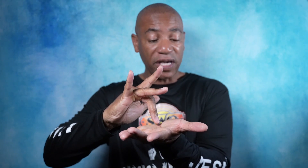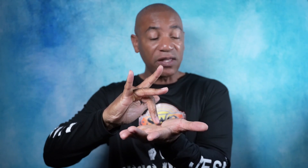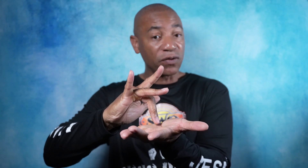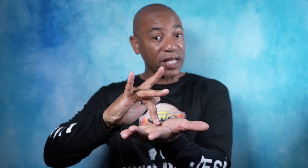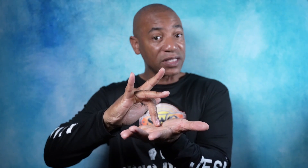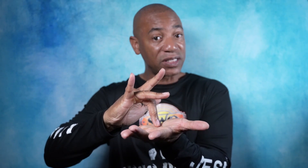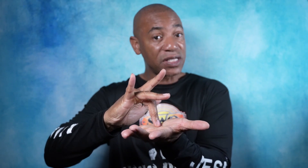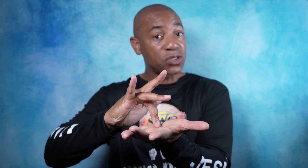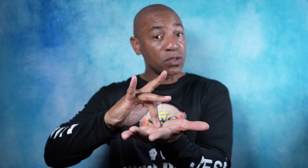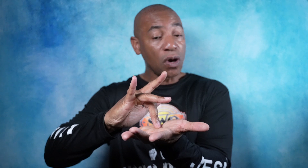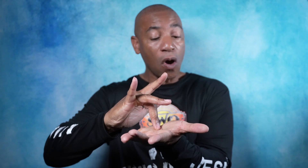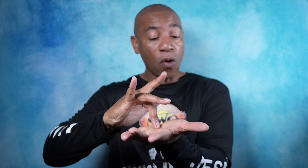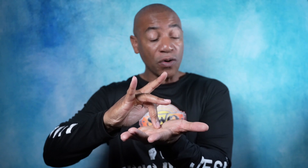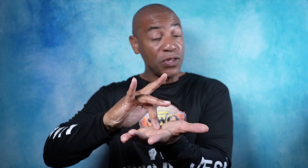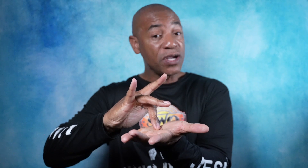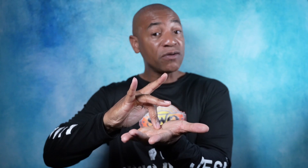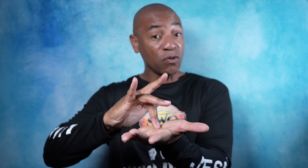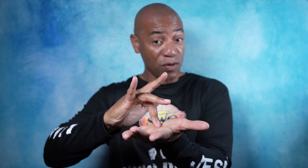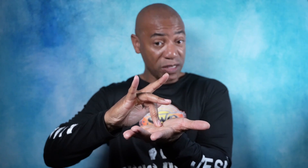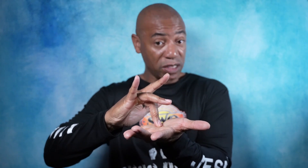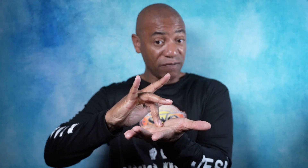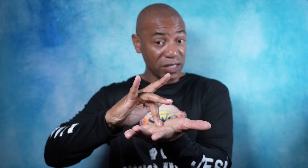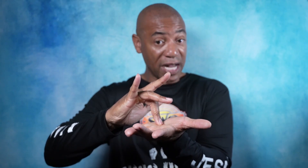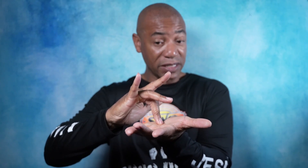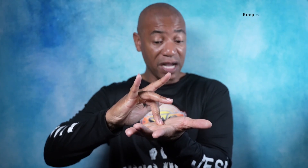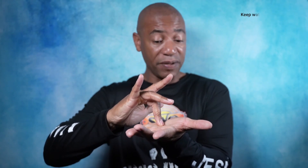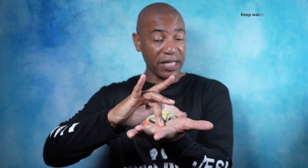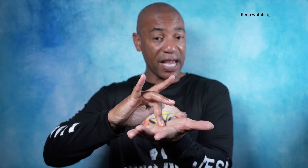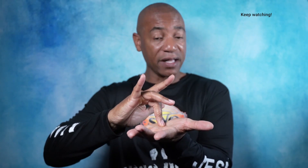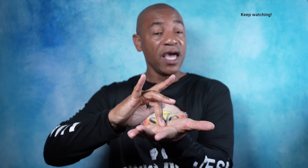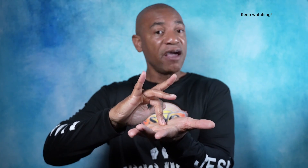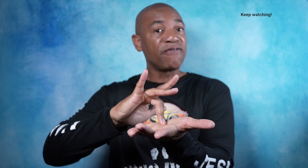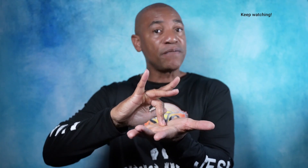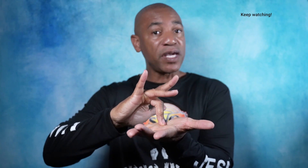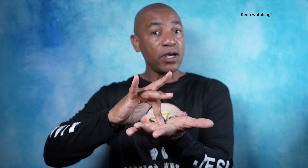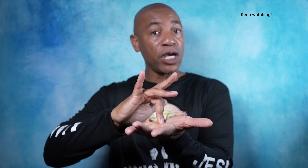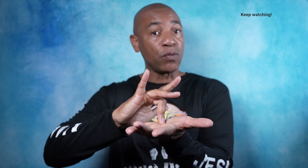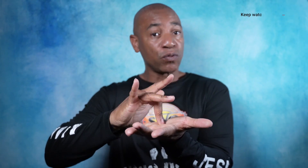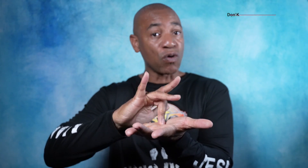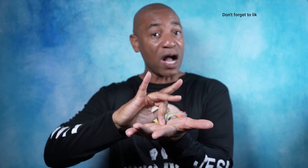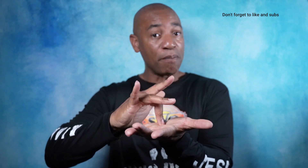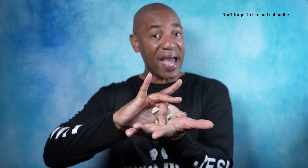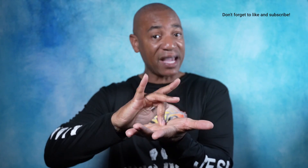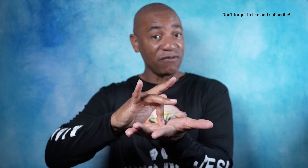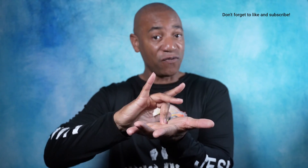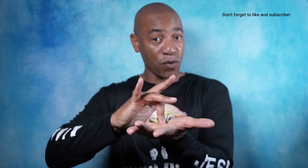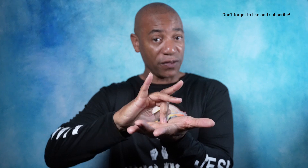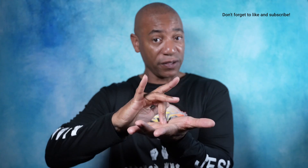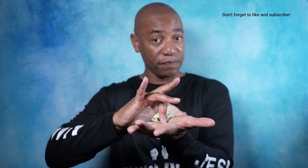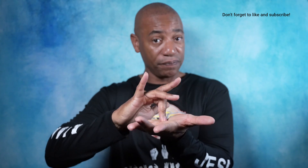either in the center or near the wrist of the non-dominant hand. And from here, it would rock back and forth.